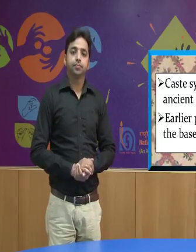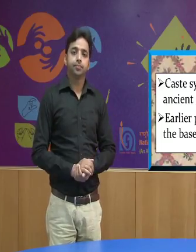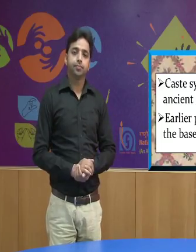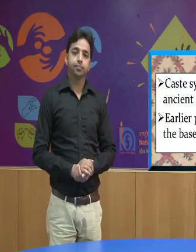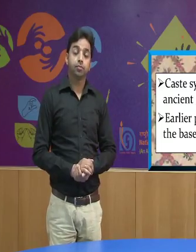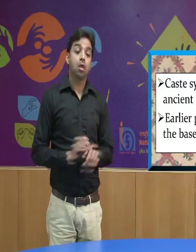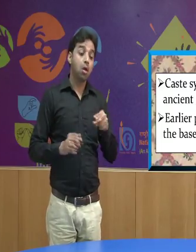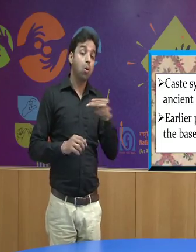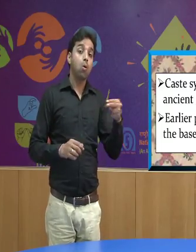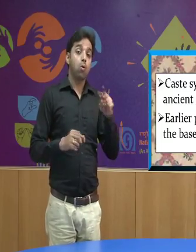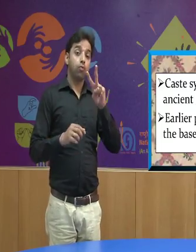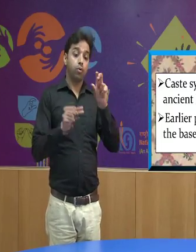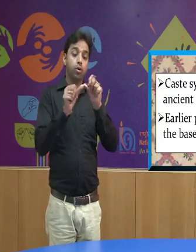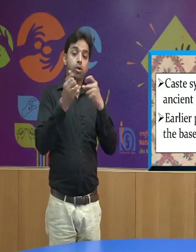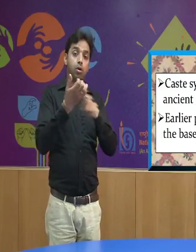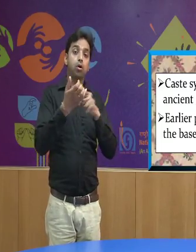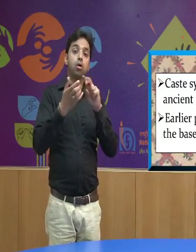called Varna.